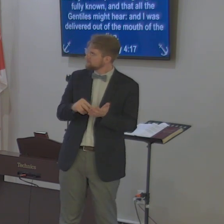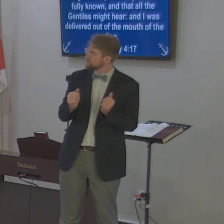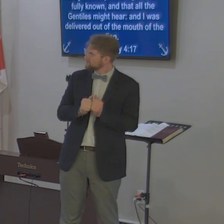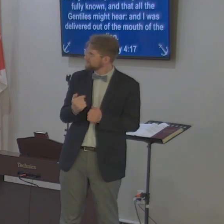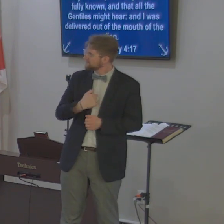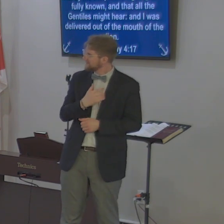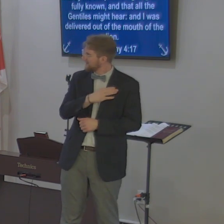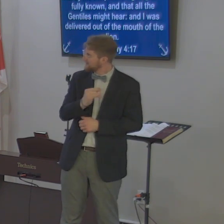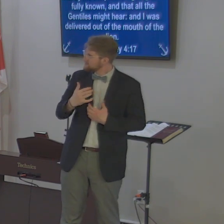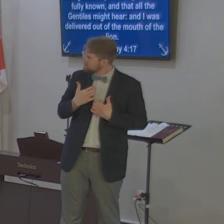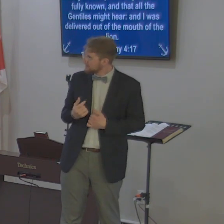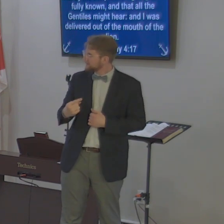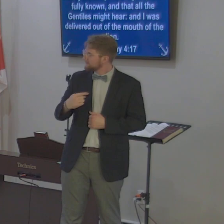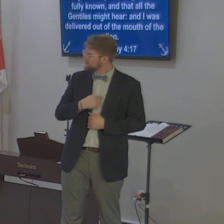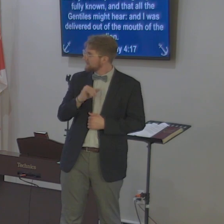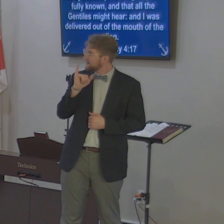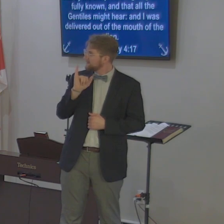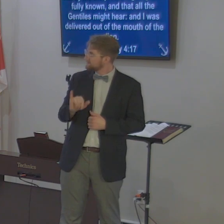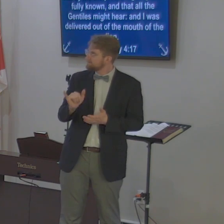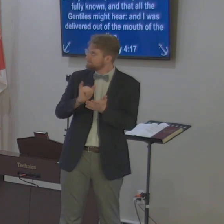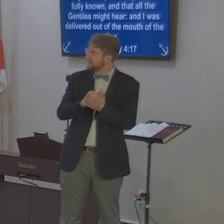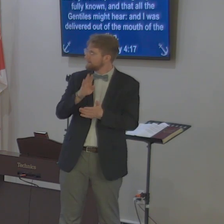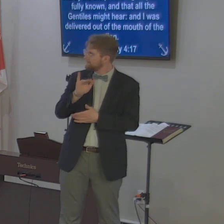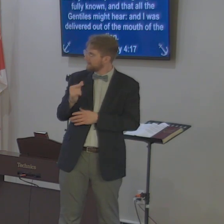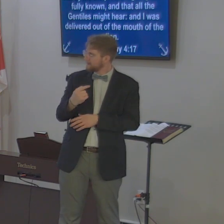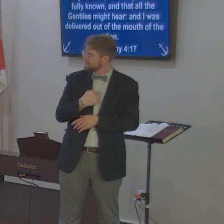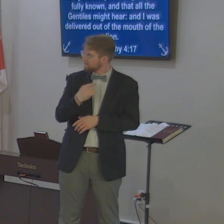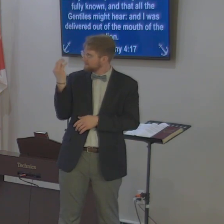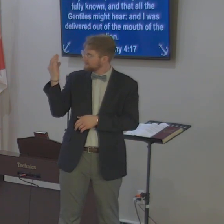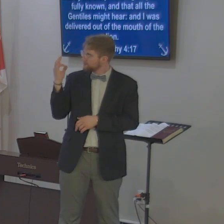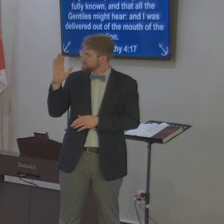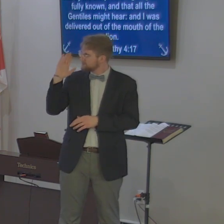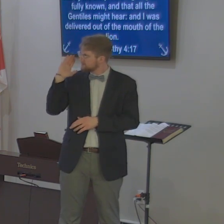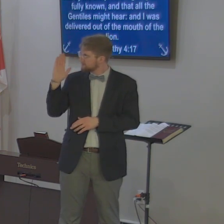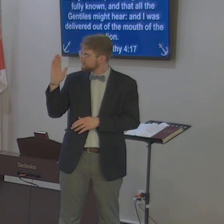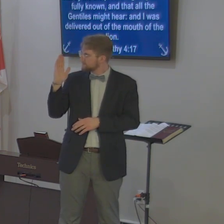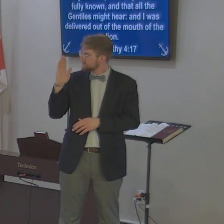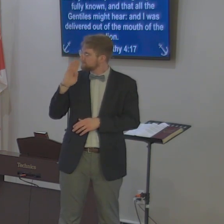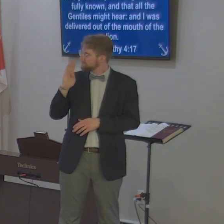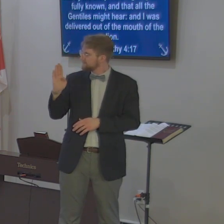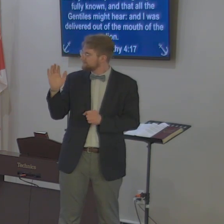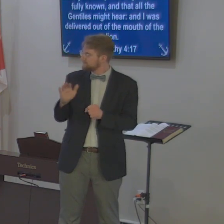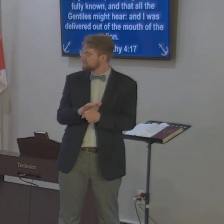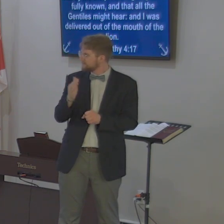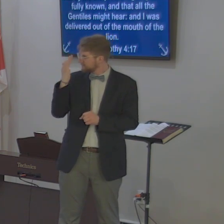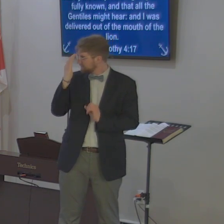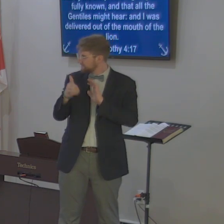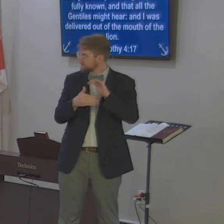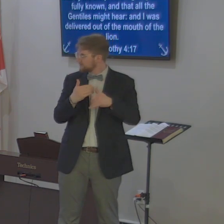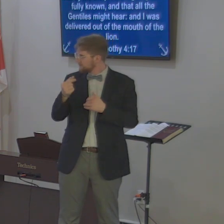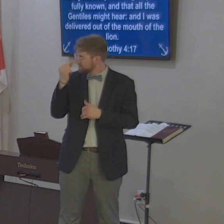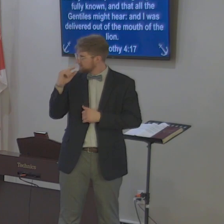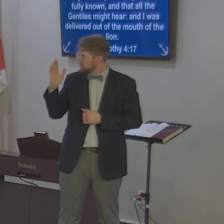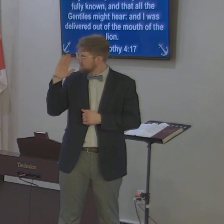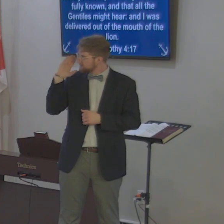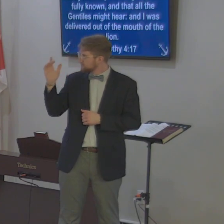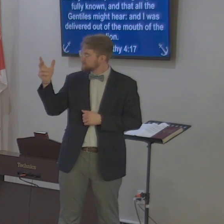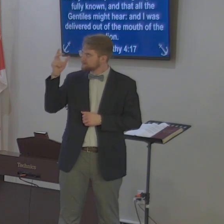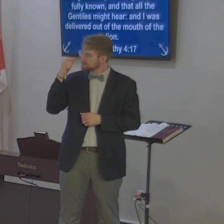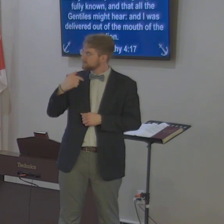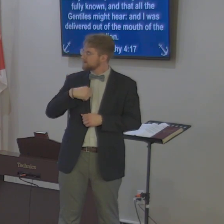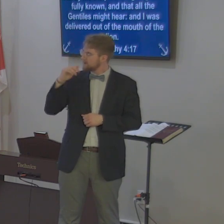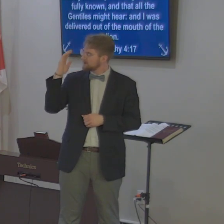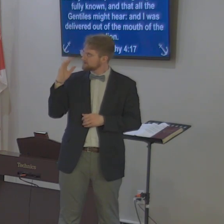that by me the preaching might be fully known, and that all the Gentiles might hear, and I was delivered out of the mouth of the